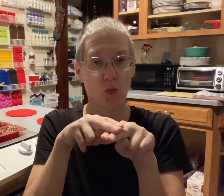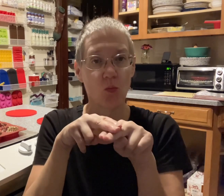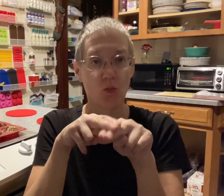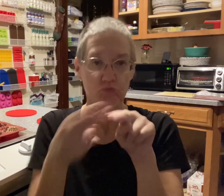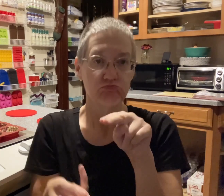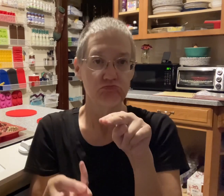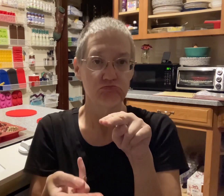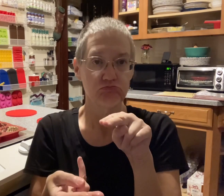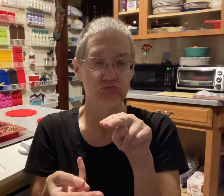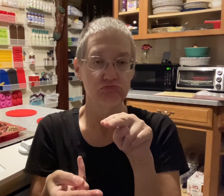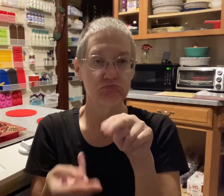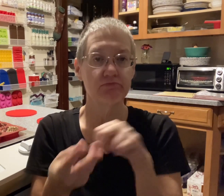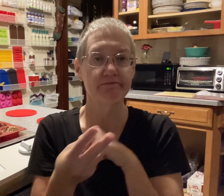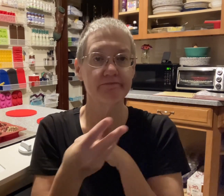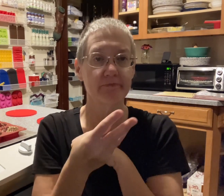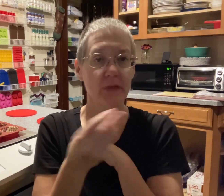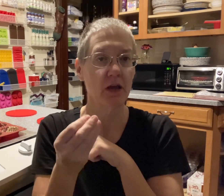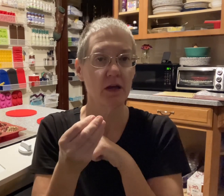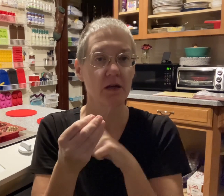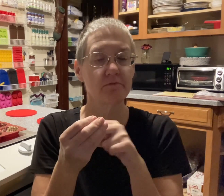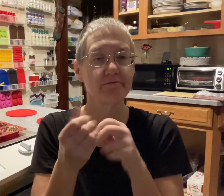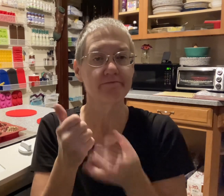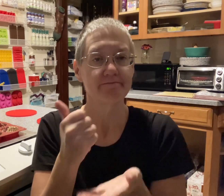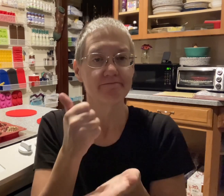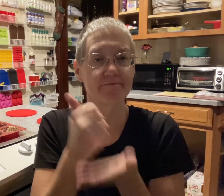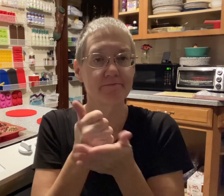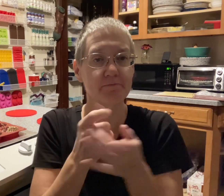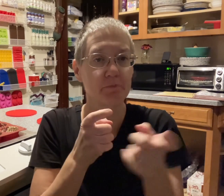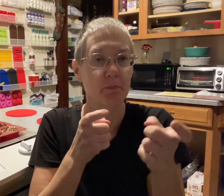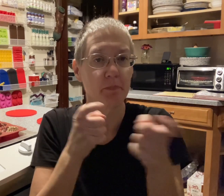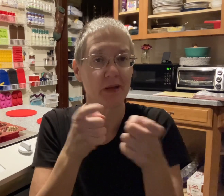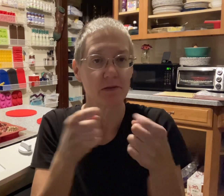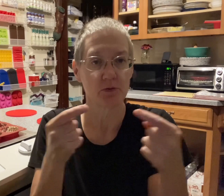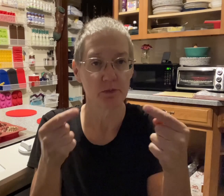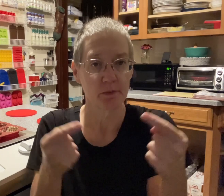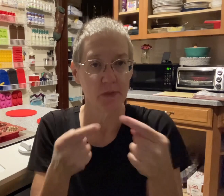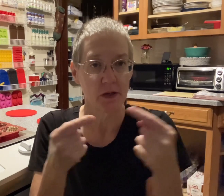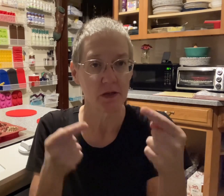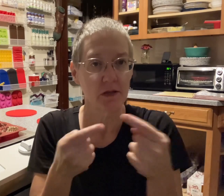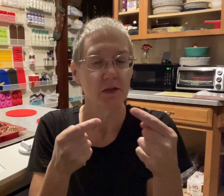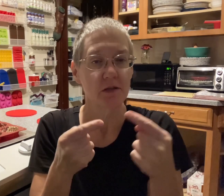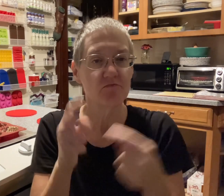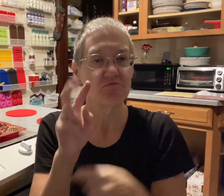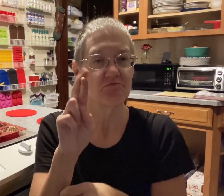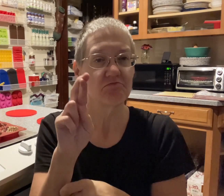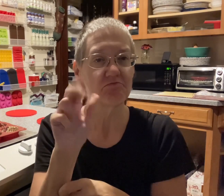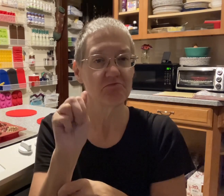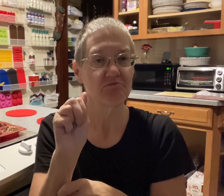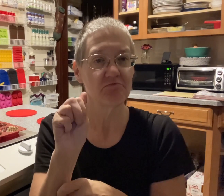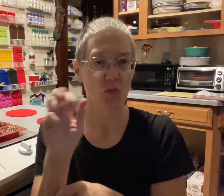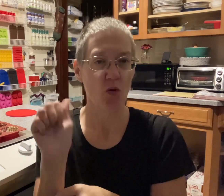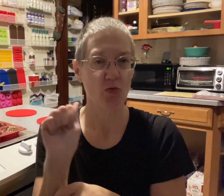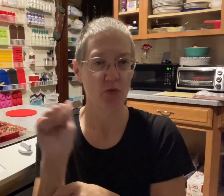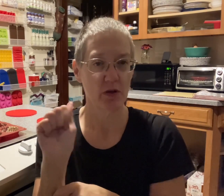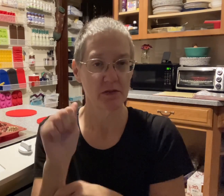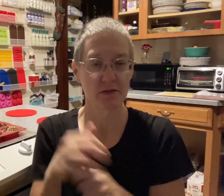Now for me, my big motivation was weight loss, but also it helped me manage my pain since I have